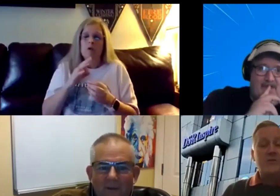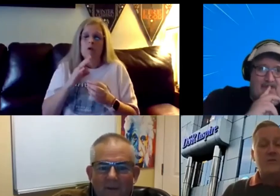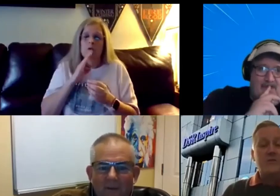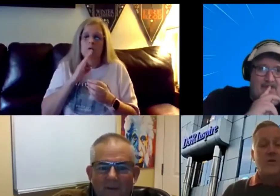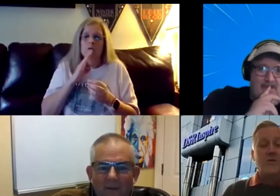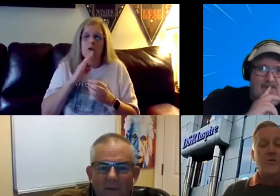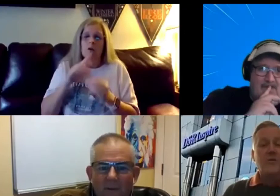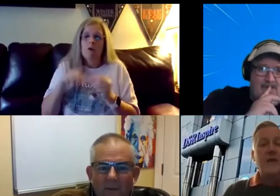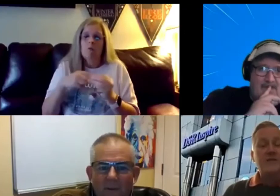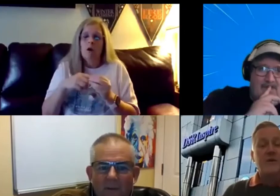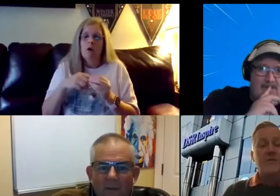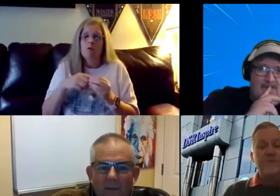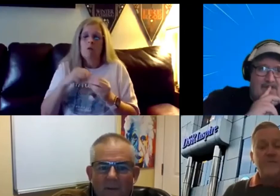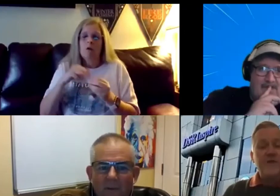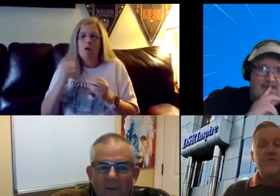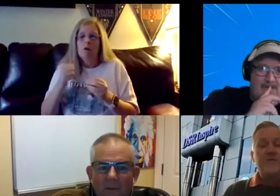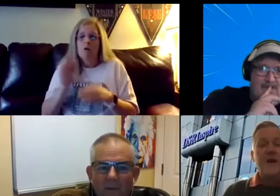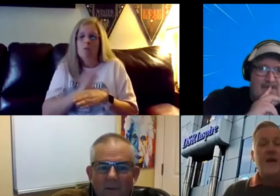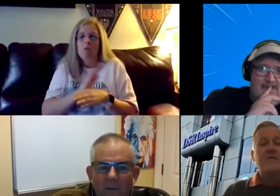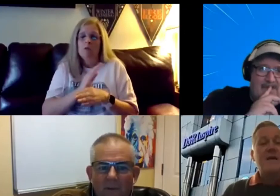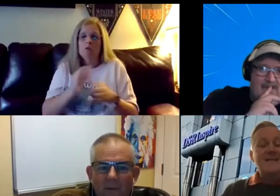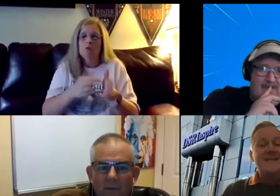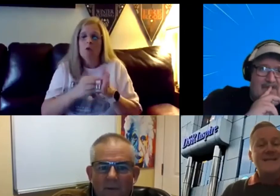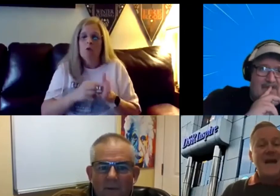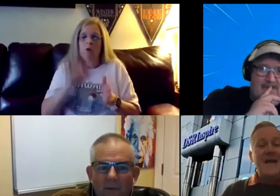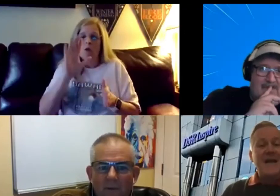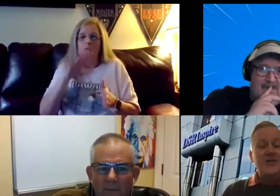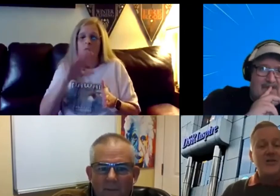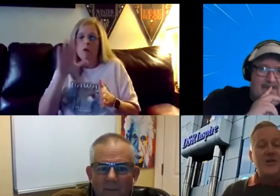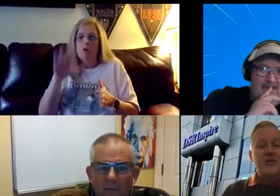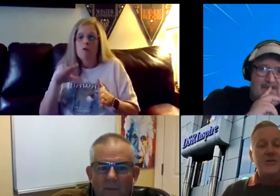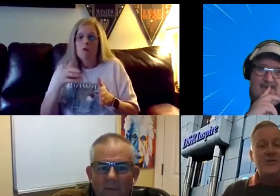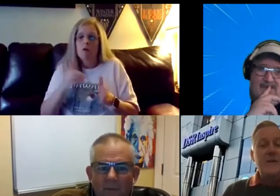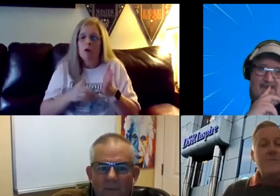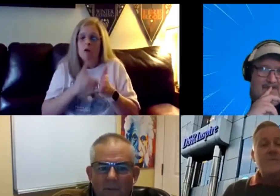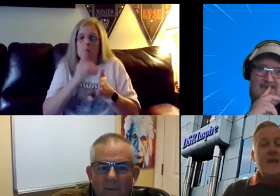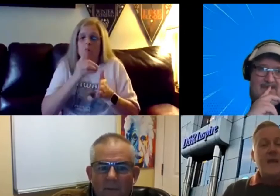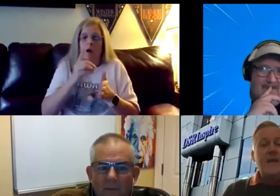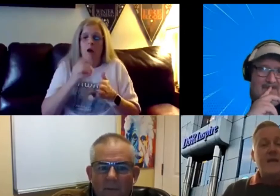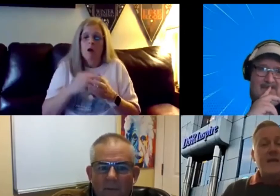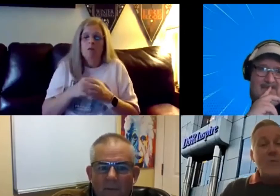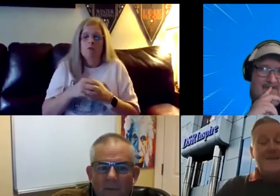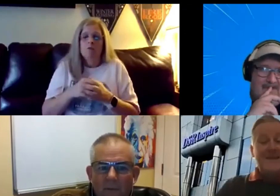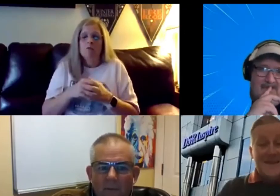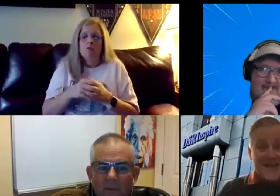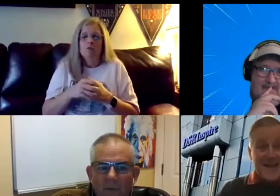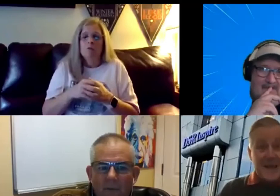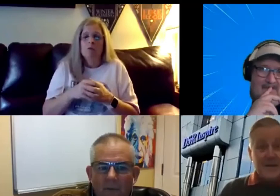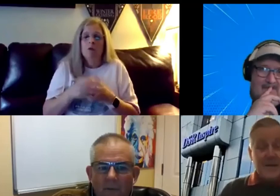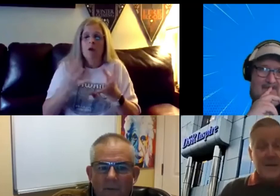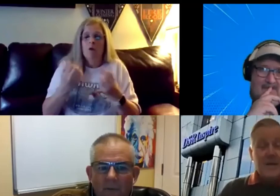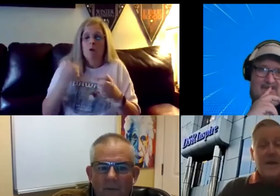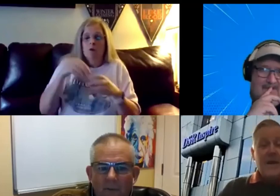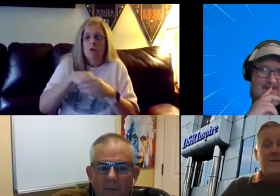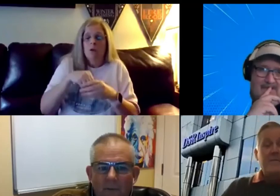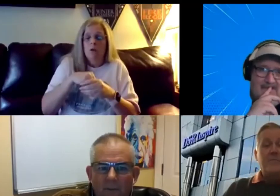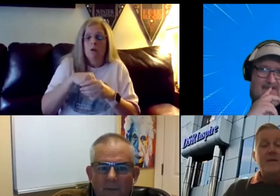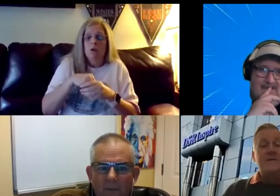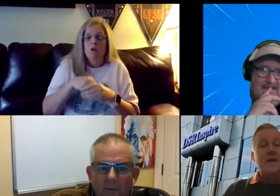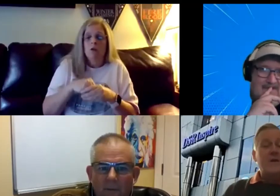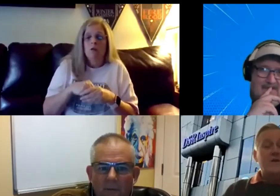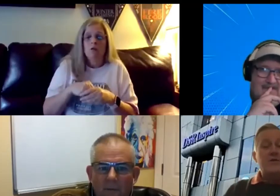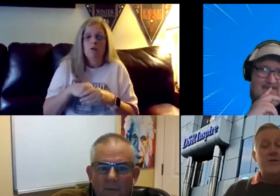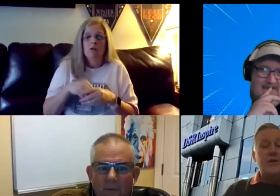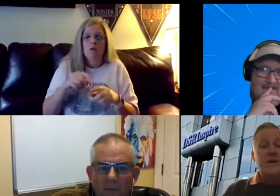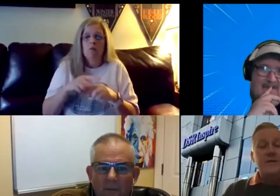another business owner that has about 55 design engineers, and he wants to get in, but he's not